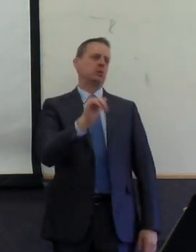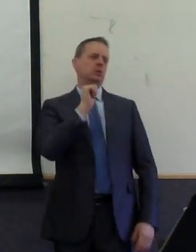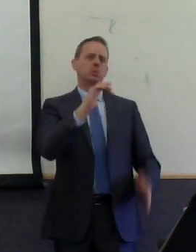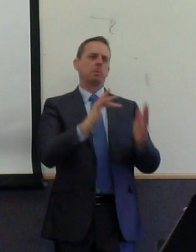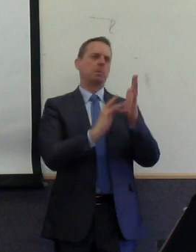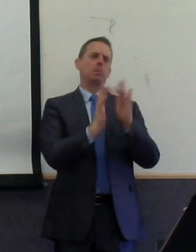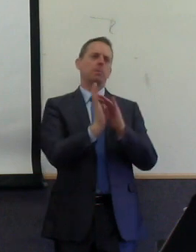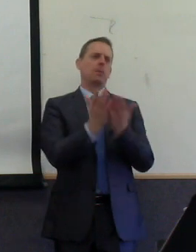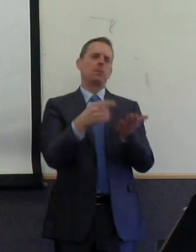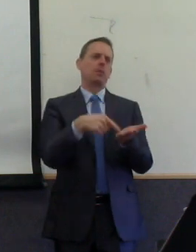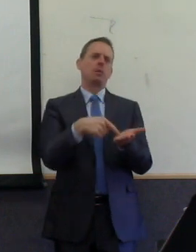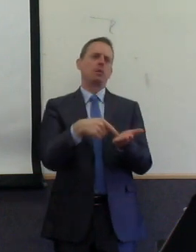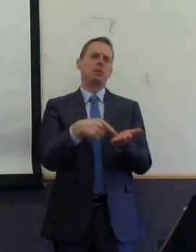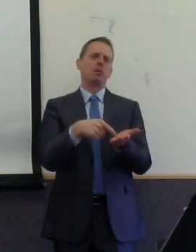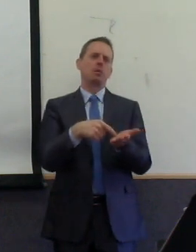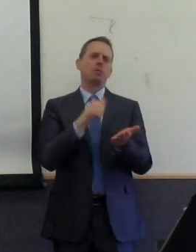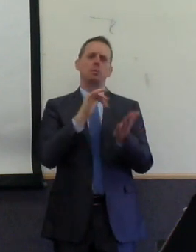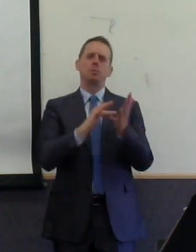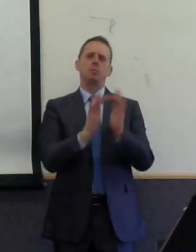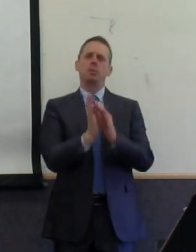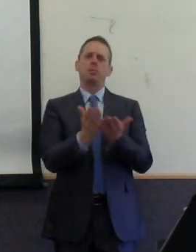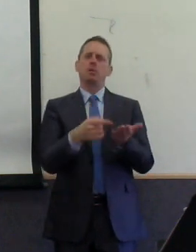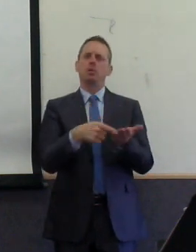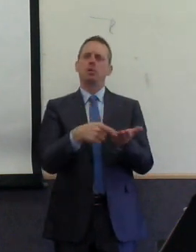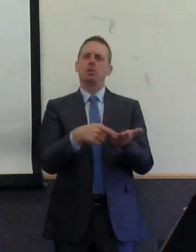But divorce is not scriptural as well. That's totally